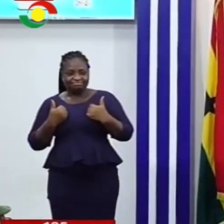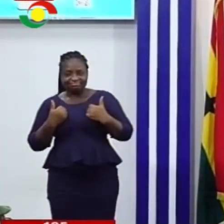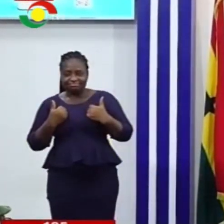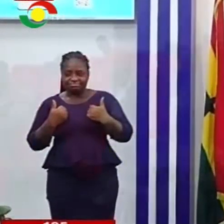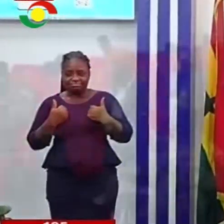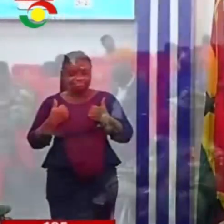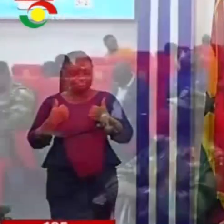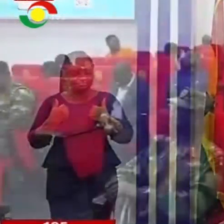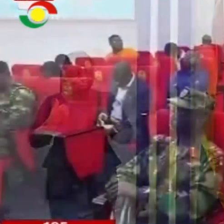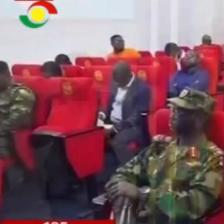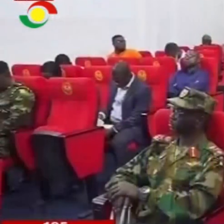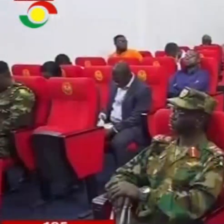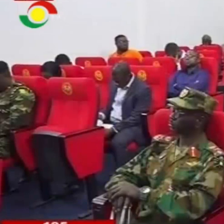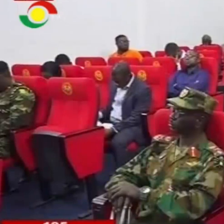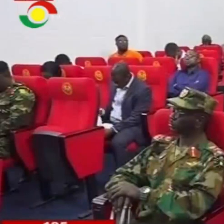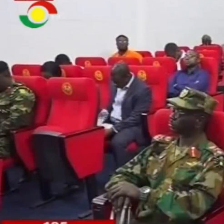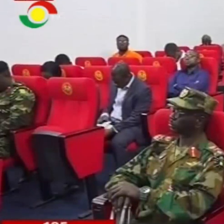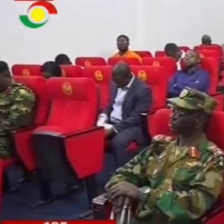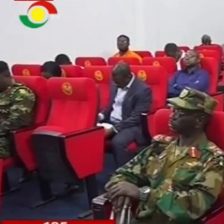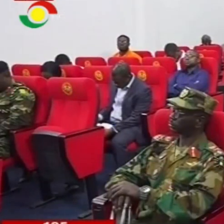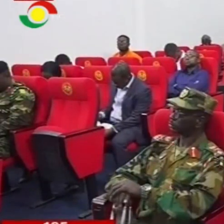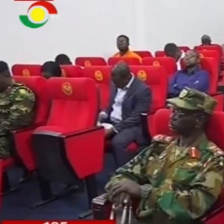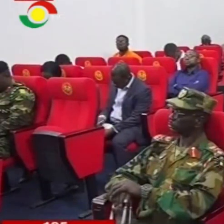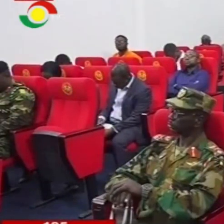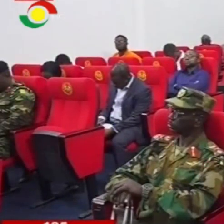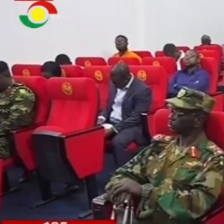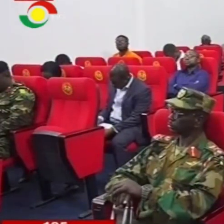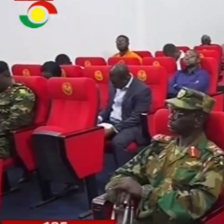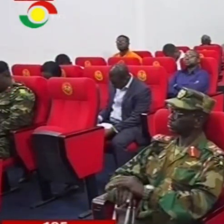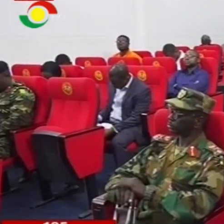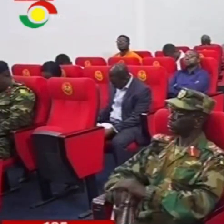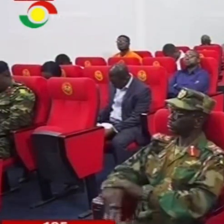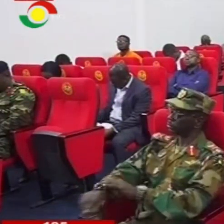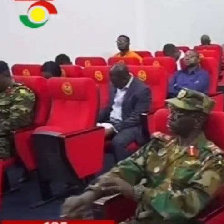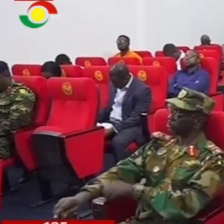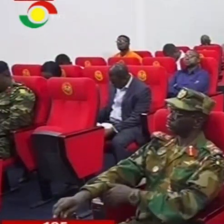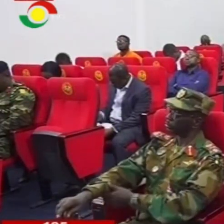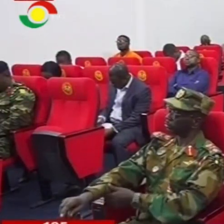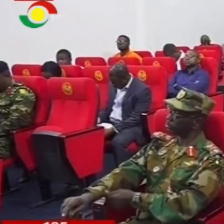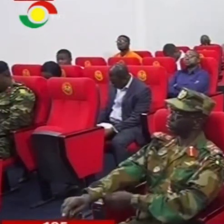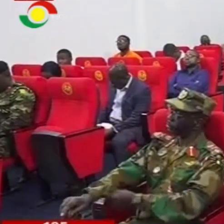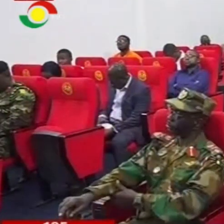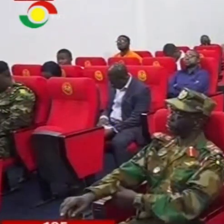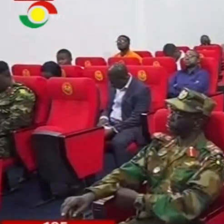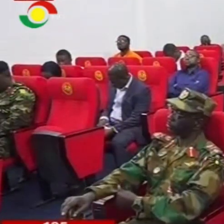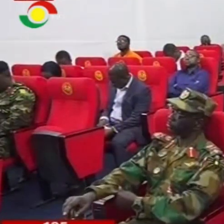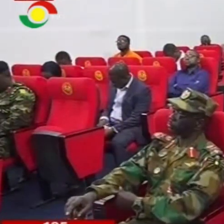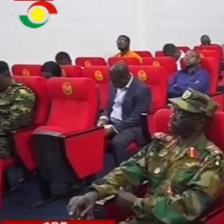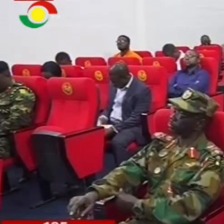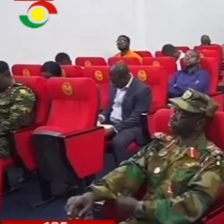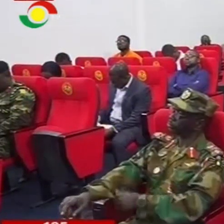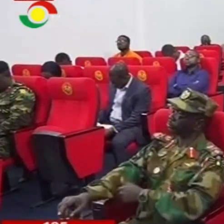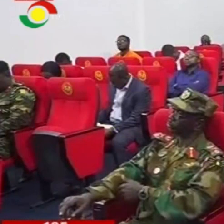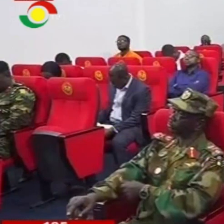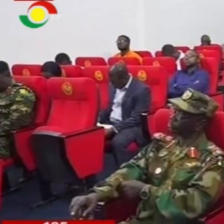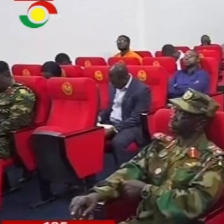that for me. Gender Minister, if you join me, how many kayayes or homeless people are you looking at in